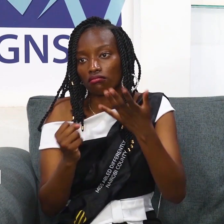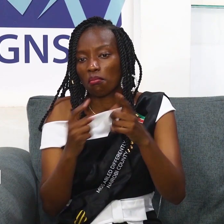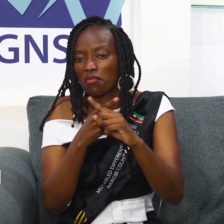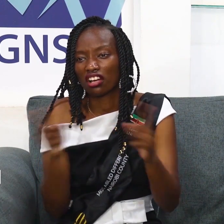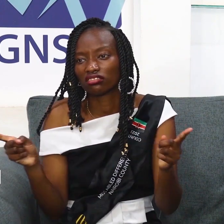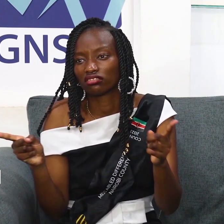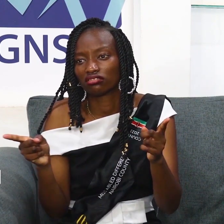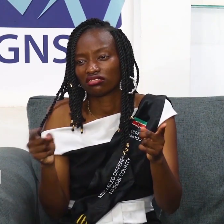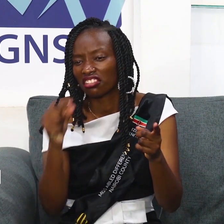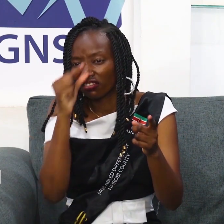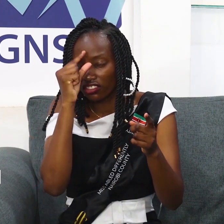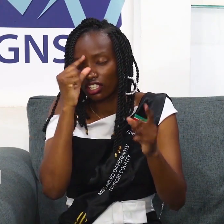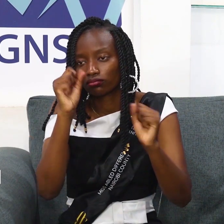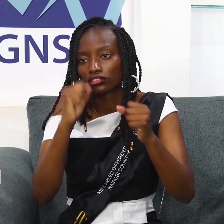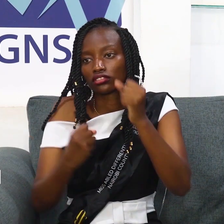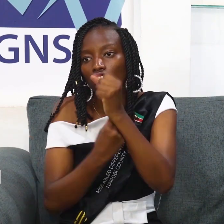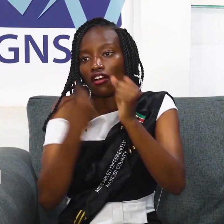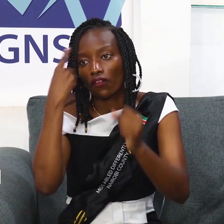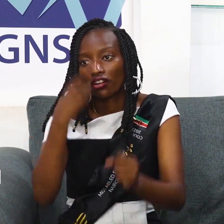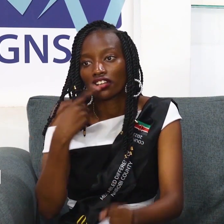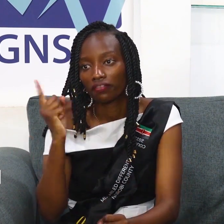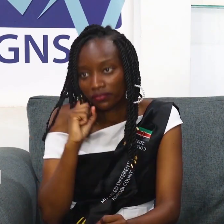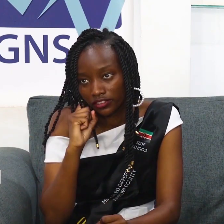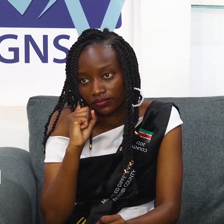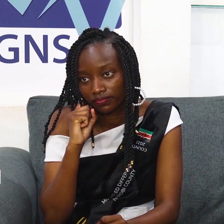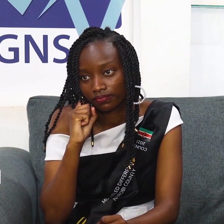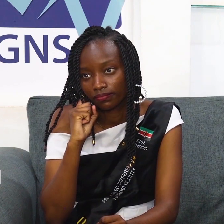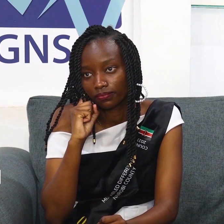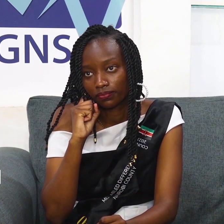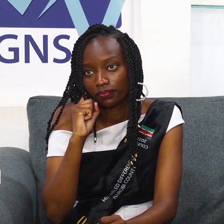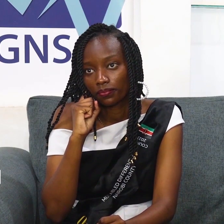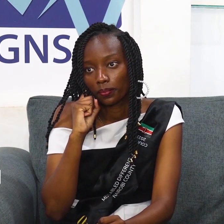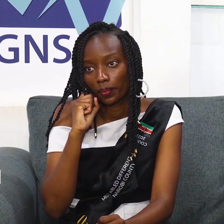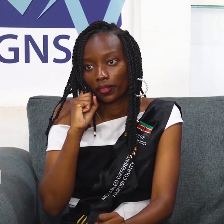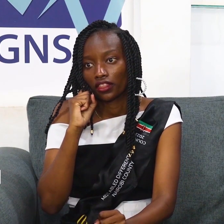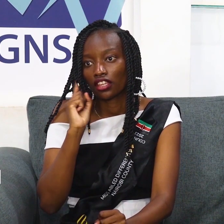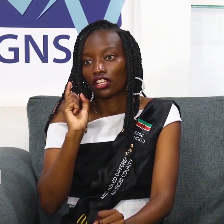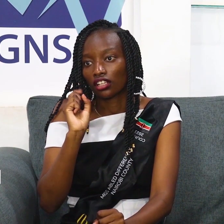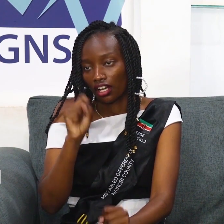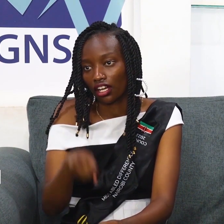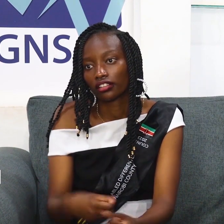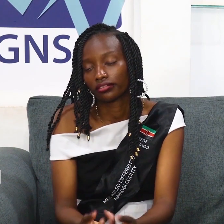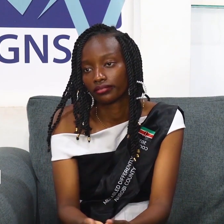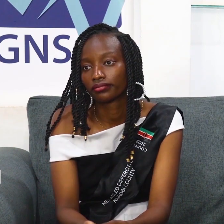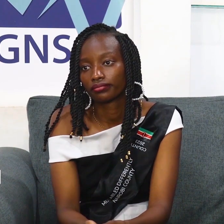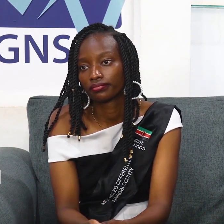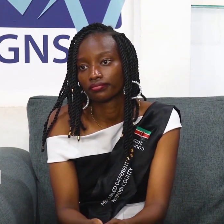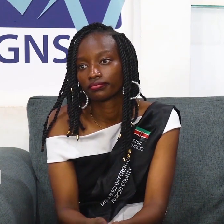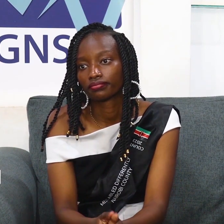I feel the government should give a lot of support, which I feel currently is not there, especially for the deaf community. Yeah,